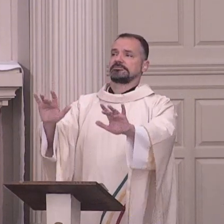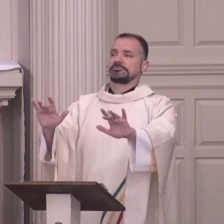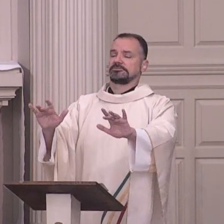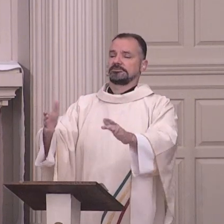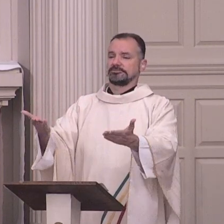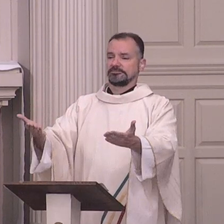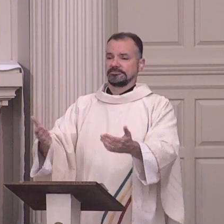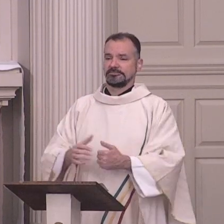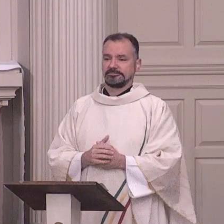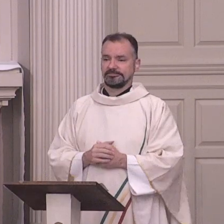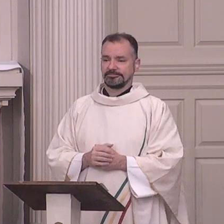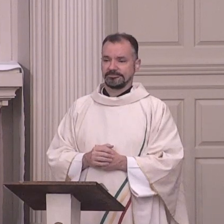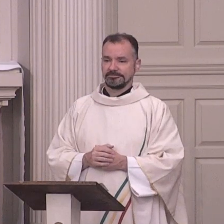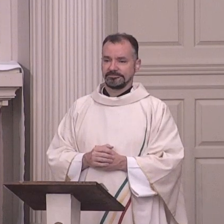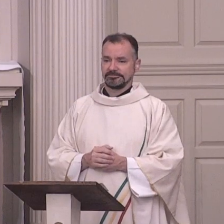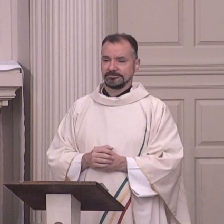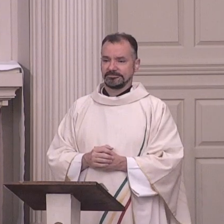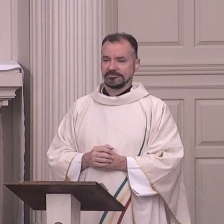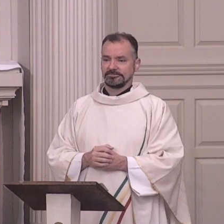eleison.